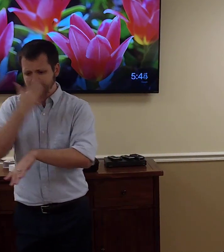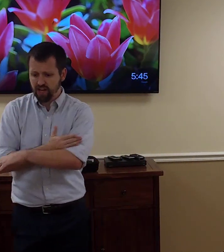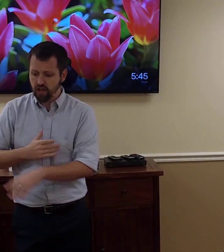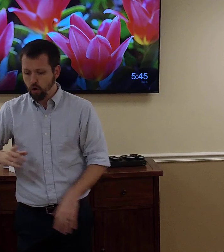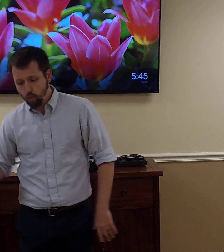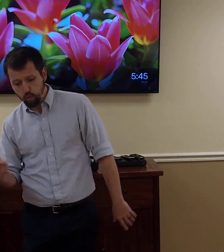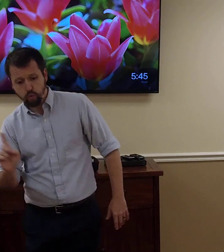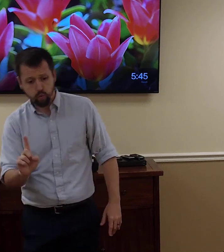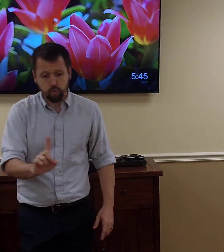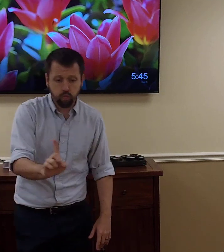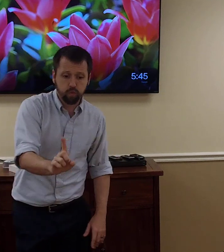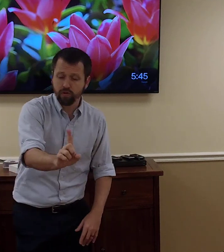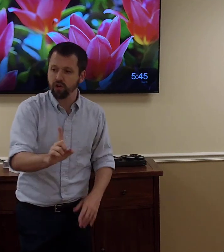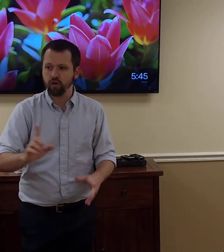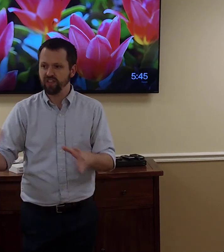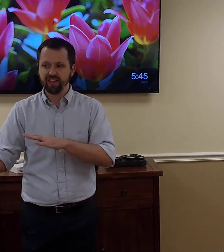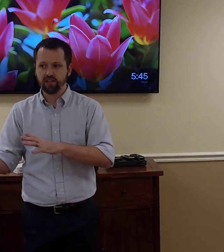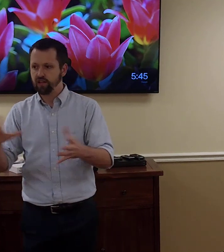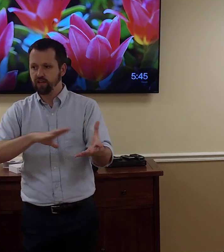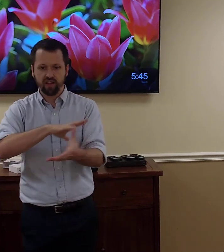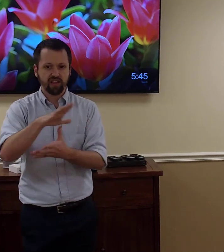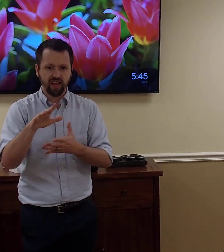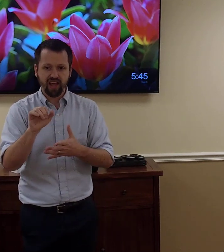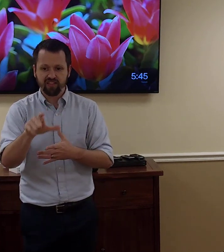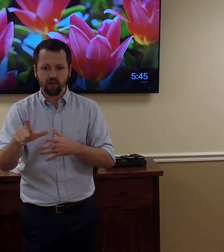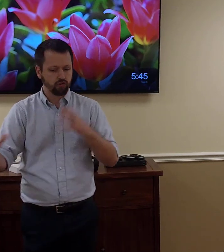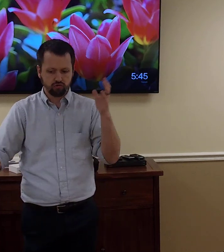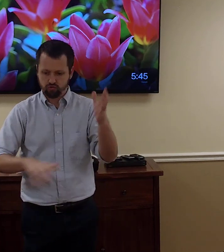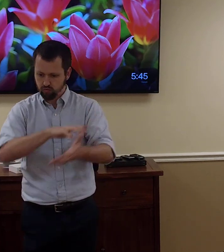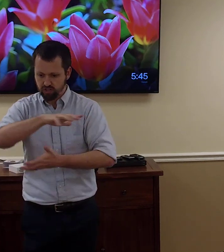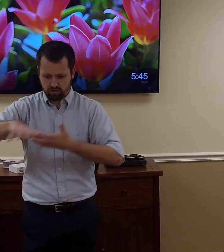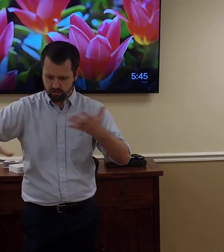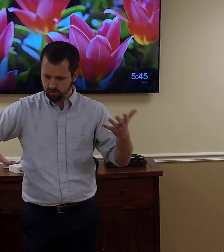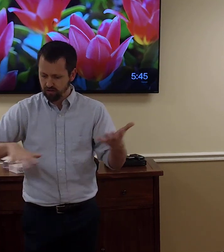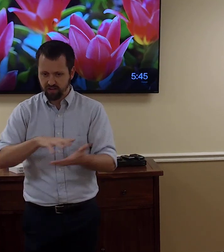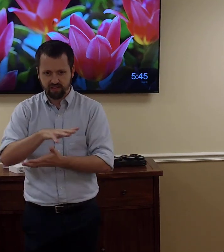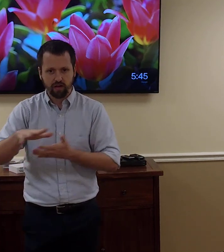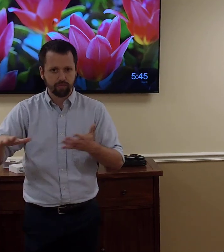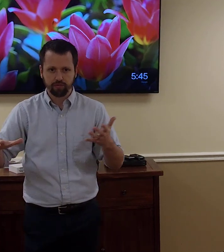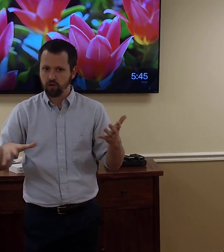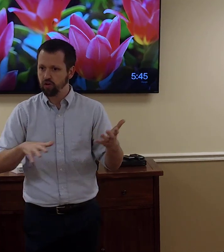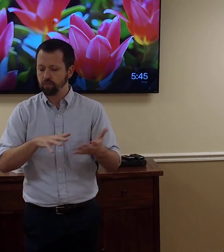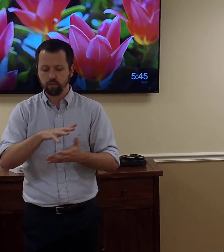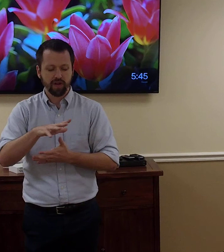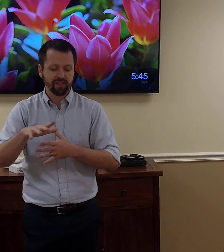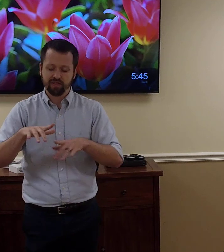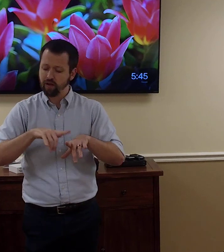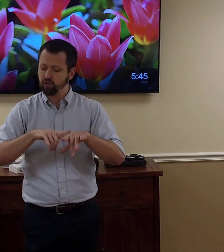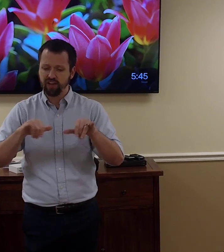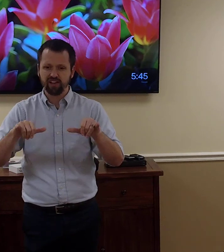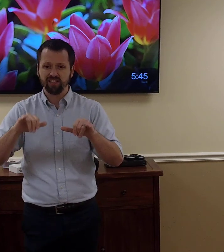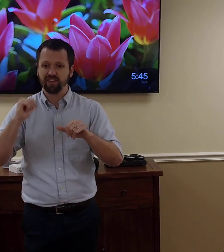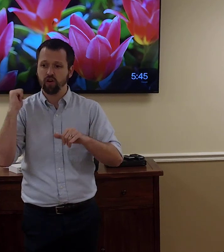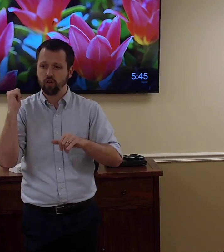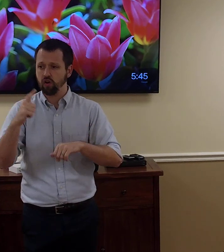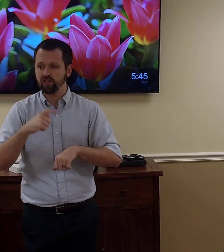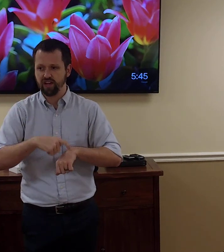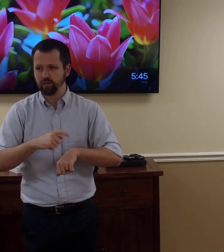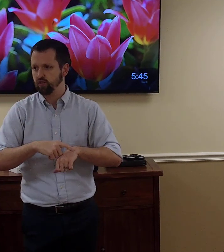son, they, in ASL, you switch these up simultaneously all the time. These are